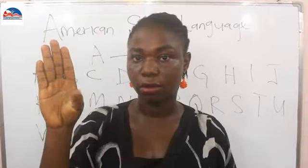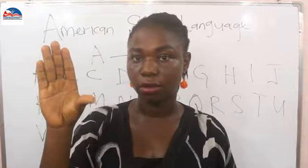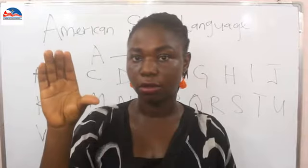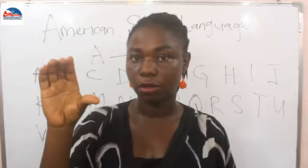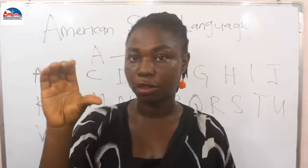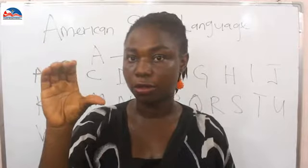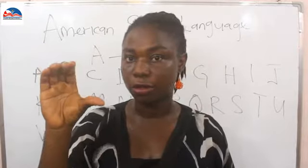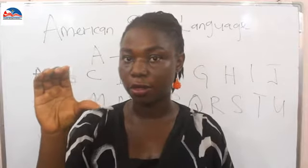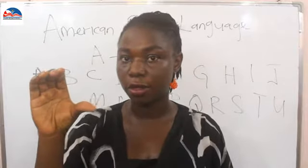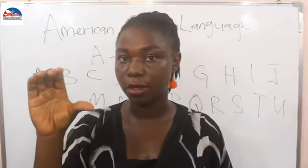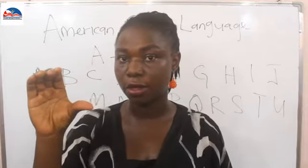Your C,